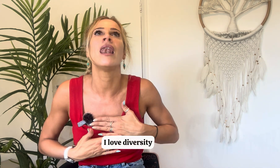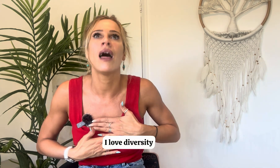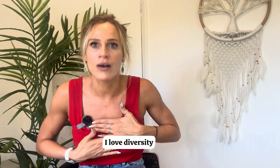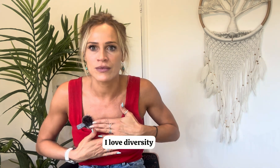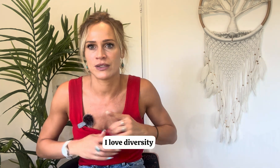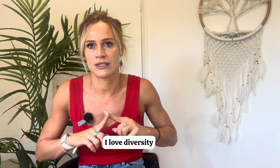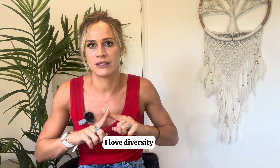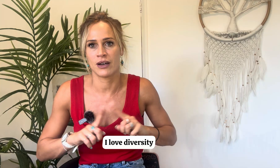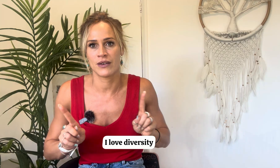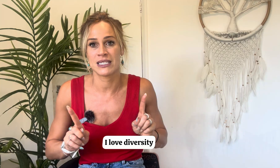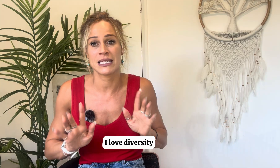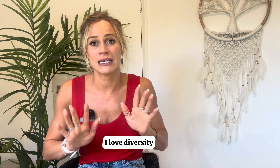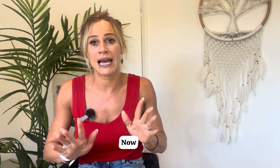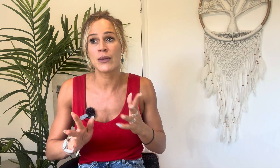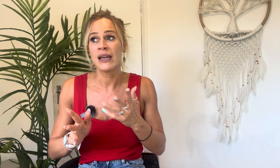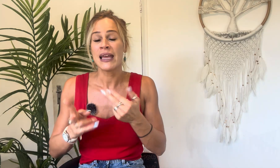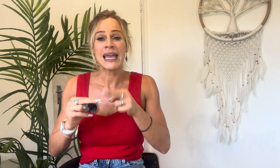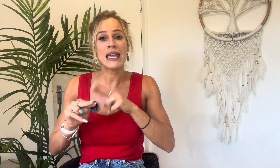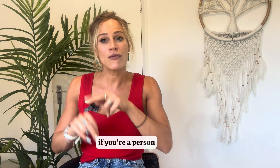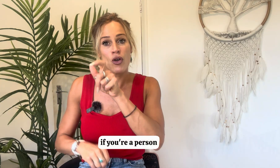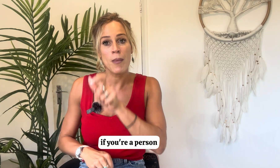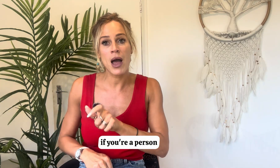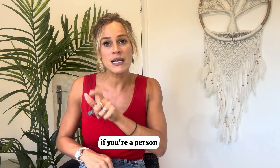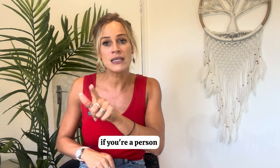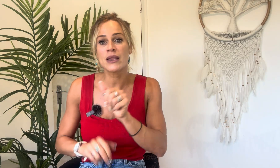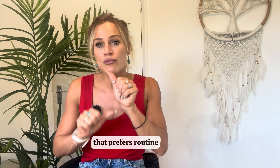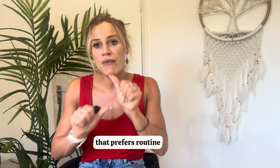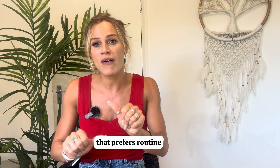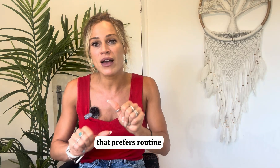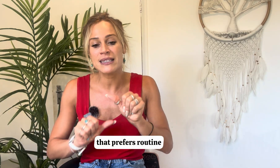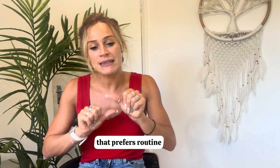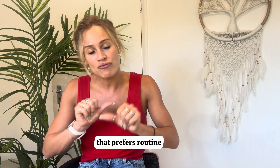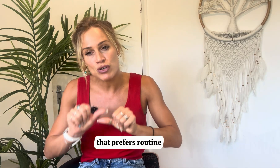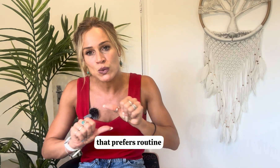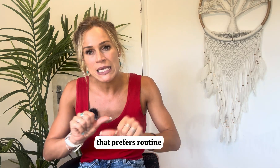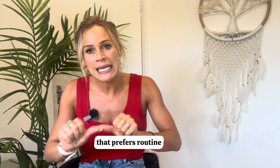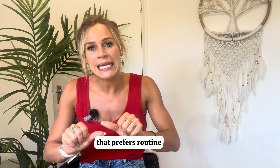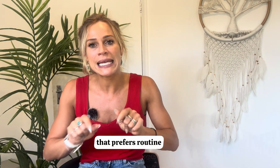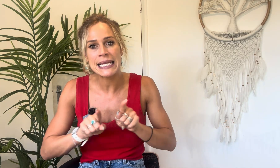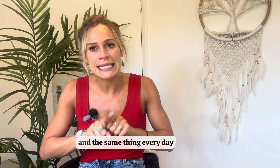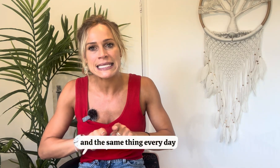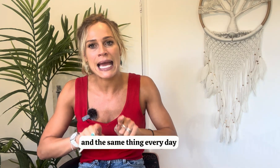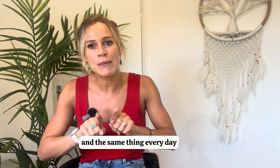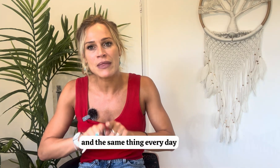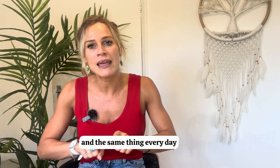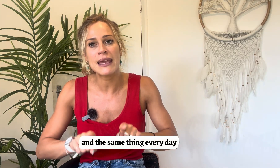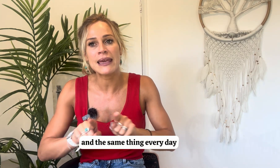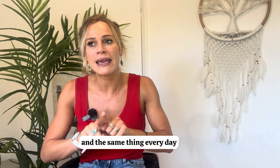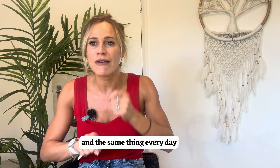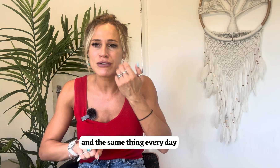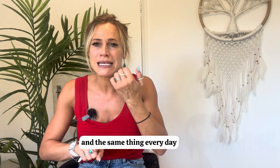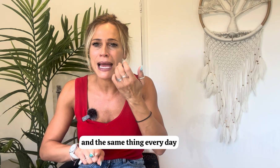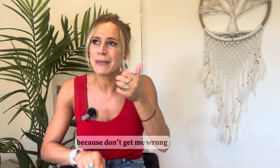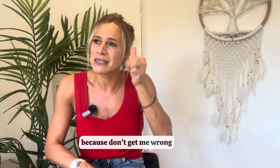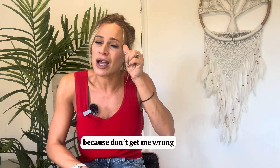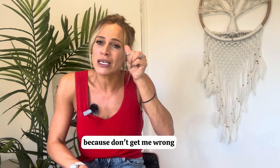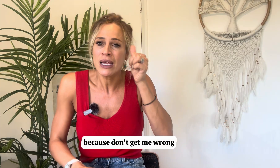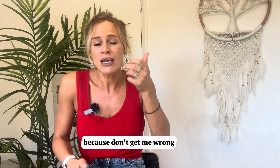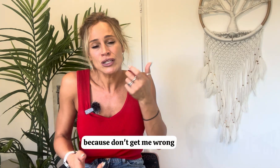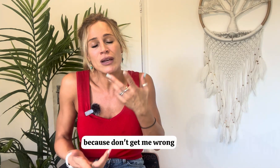love diversity. Now, if you're a person that prefers routine and the same thing every day, because don't get me